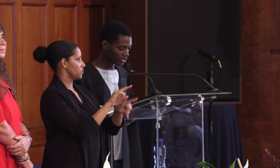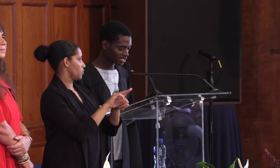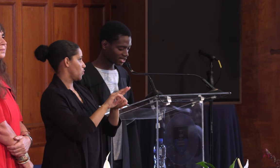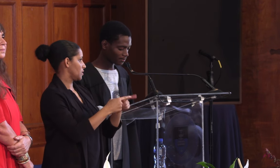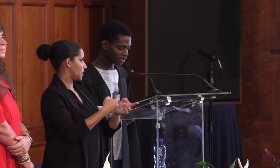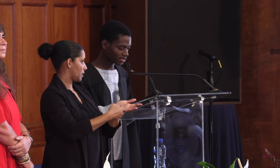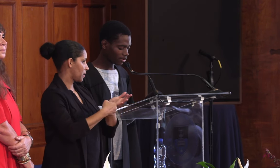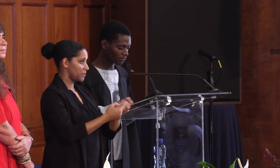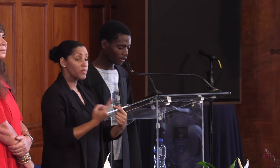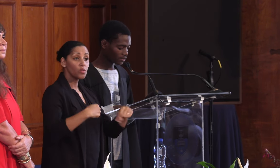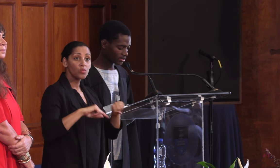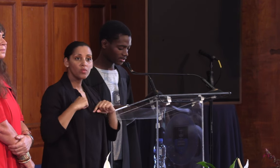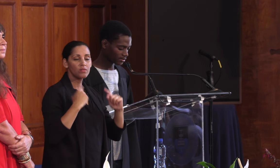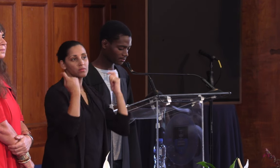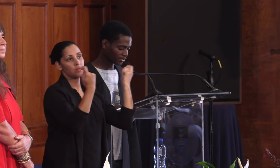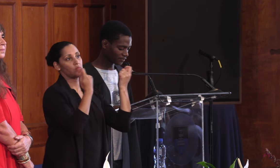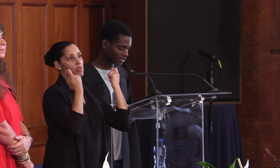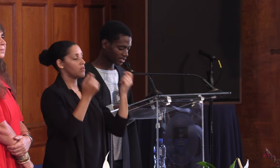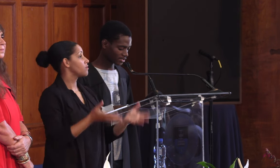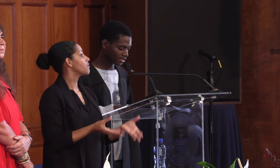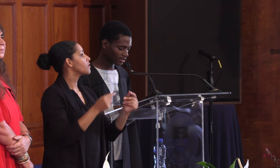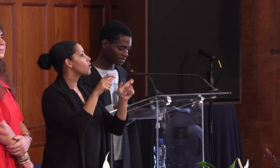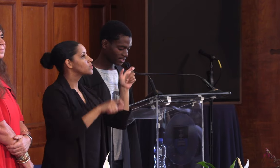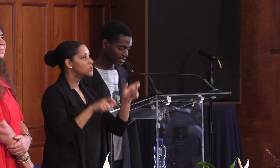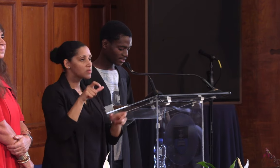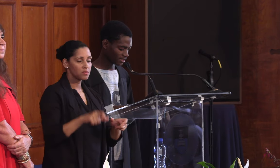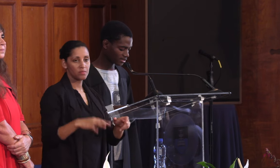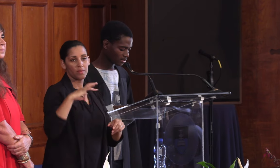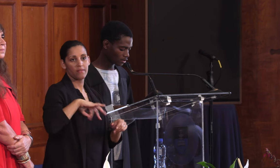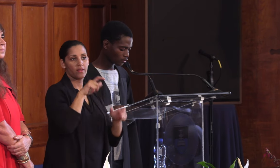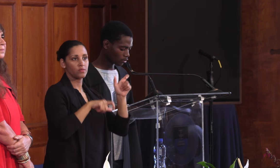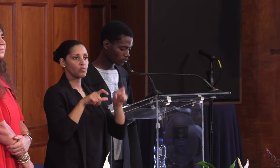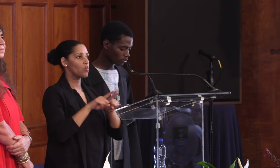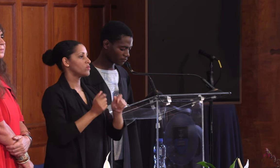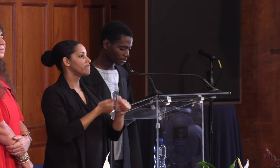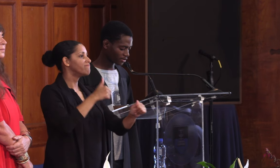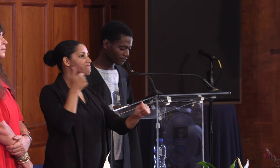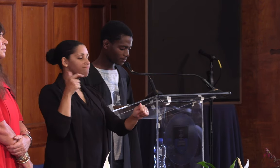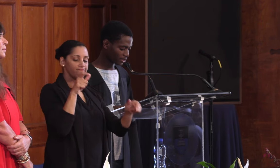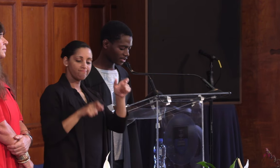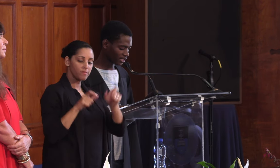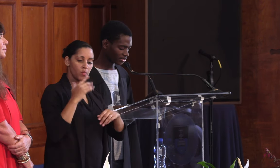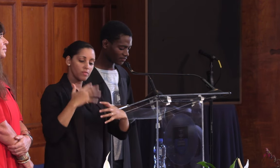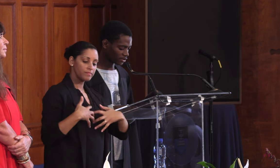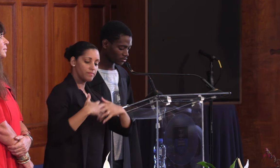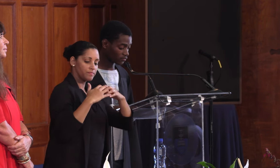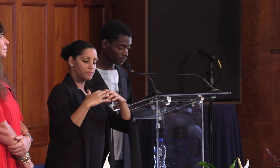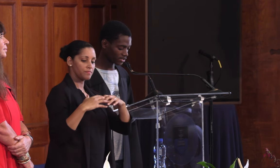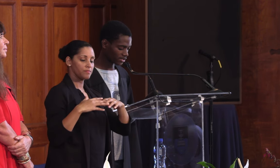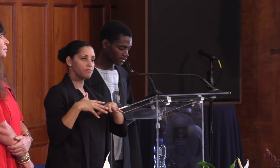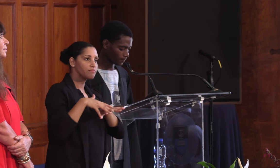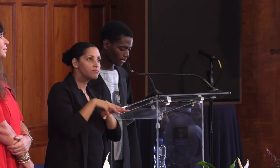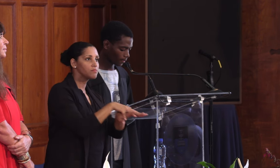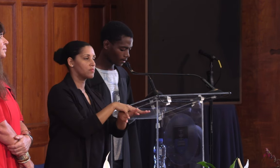We celebrate our founders, benefactors, and predecessors, those who have built the fabric and nourished the values of